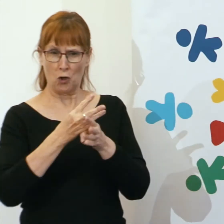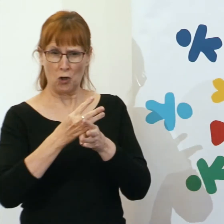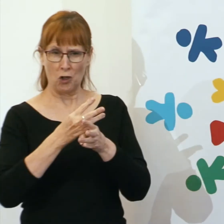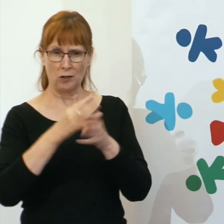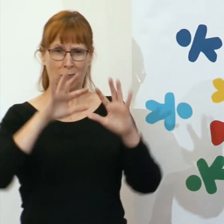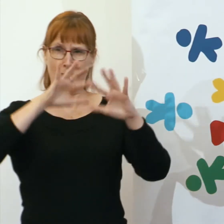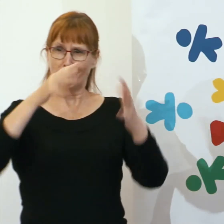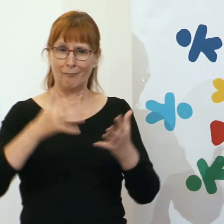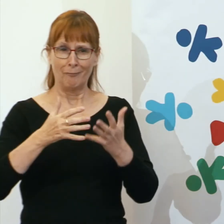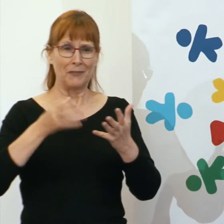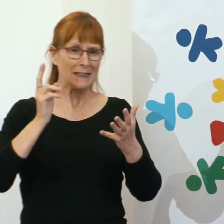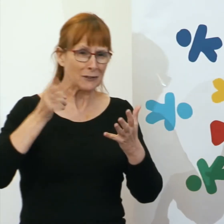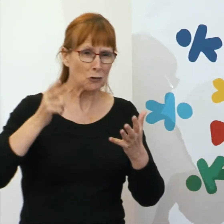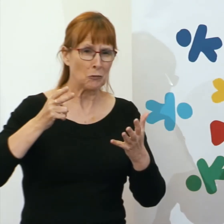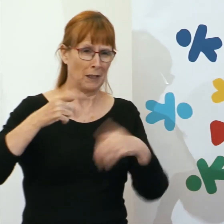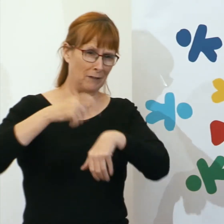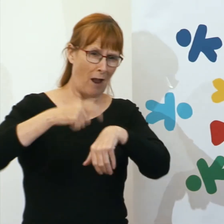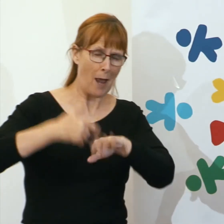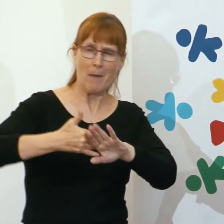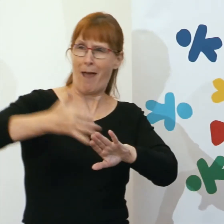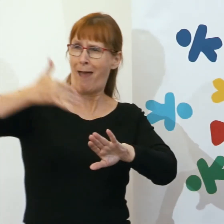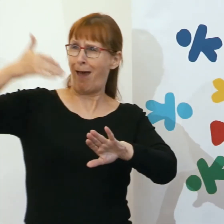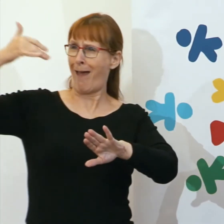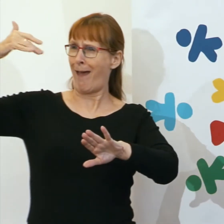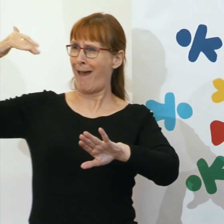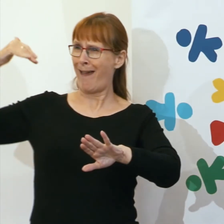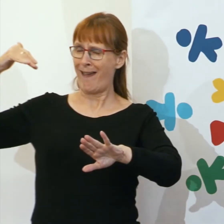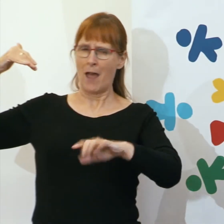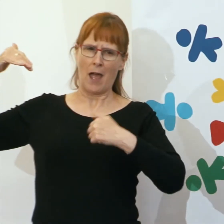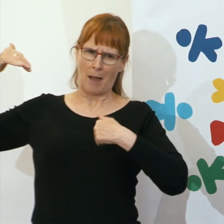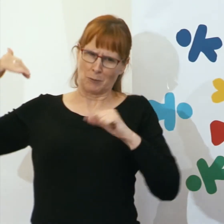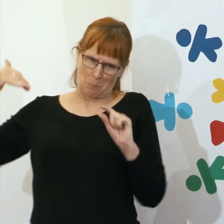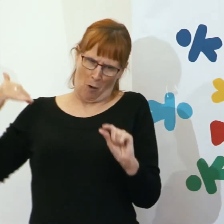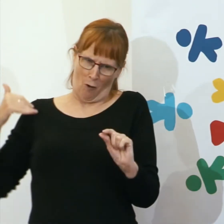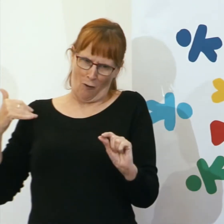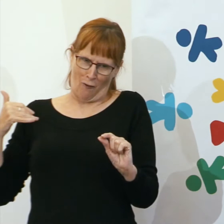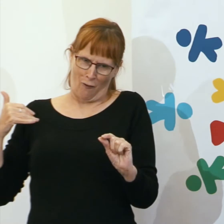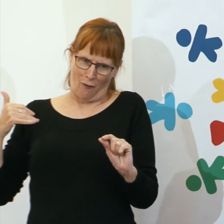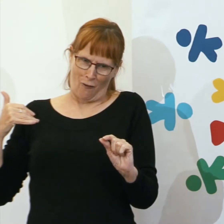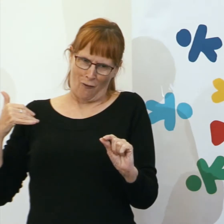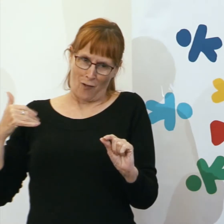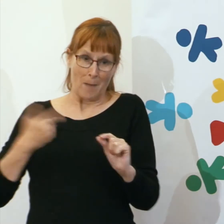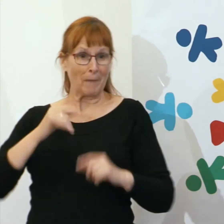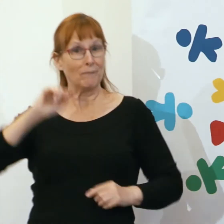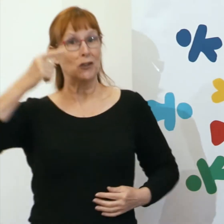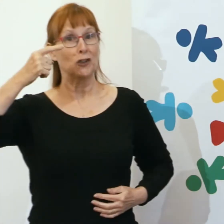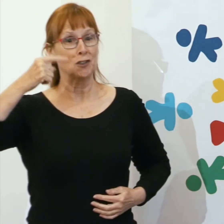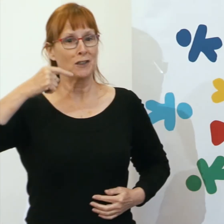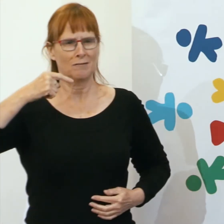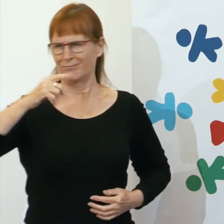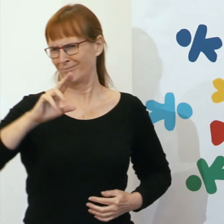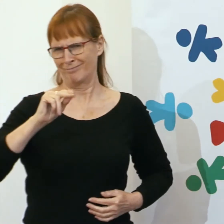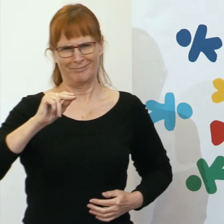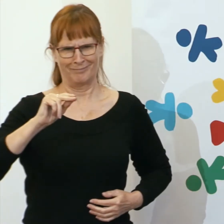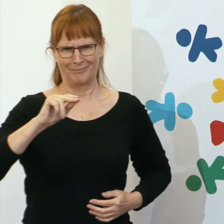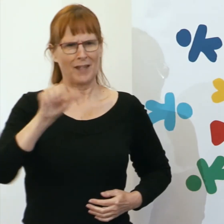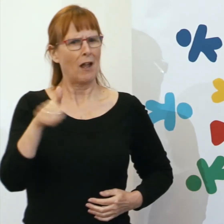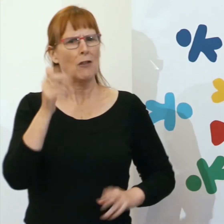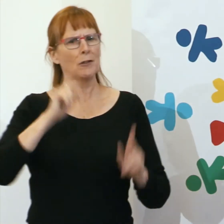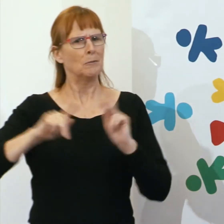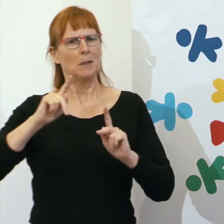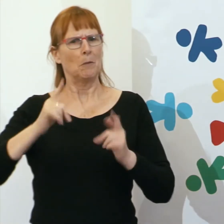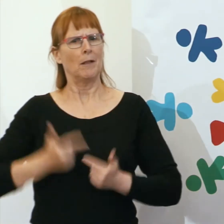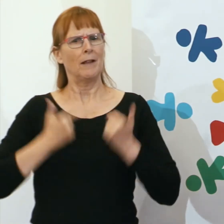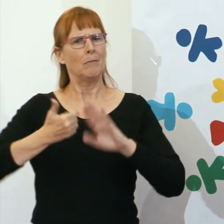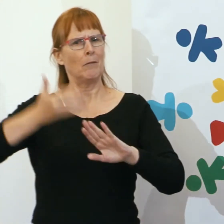history and its future. We are not the first. Others before us have confronted